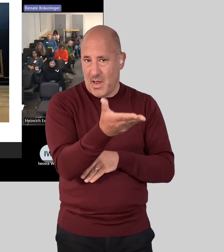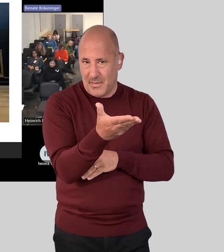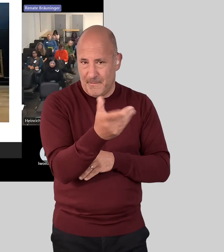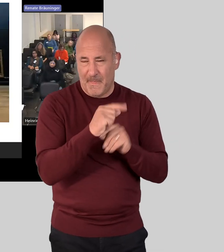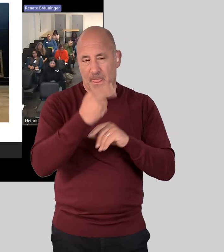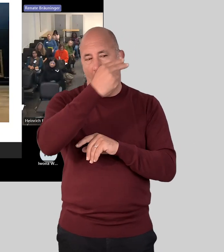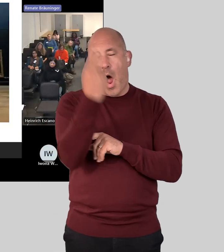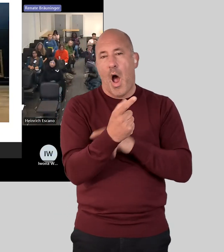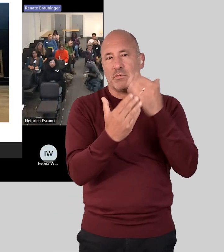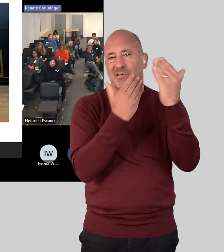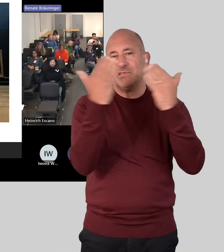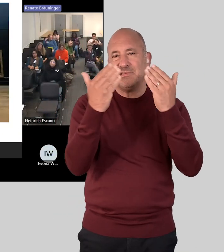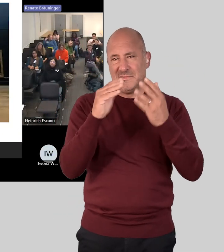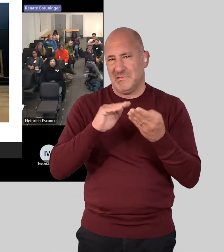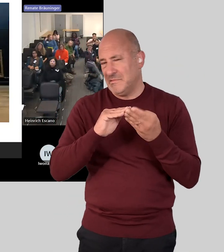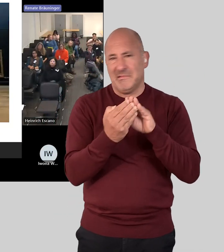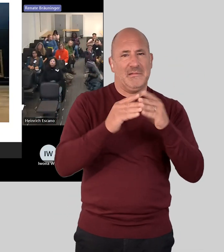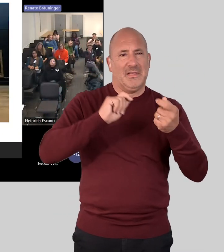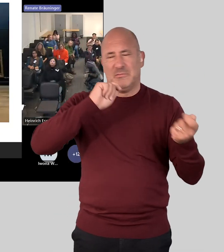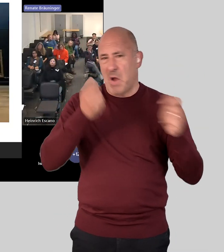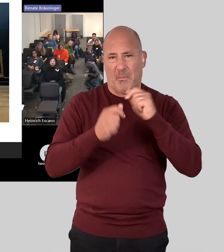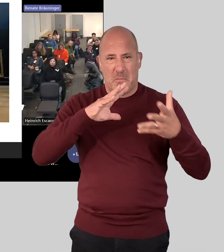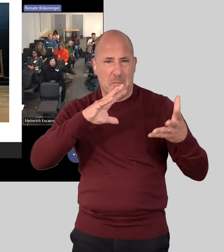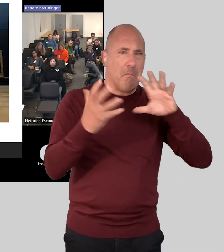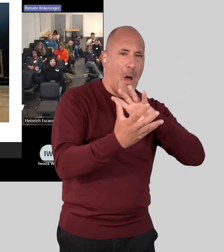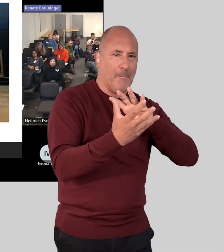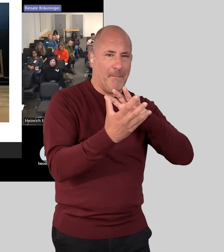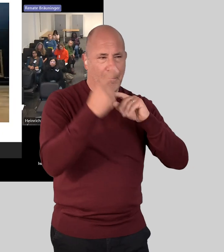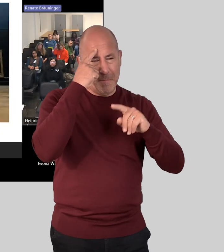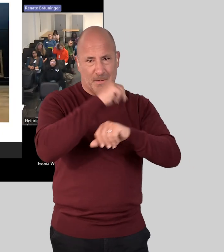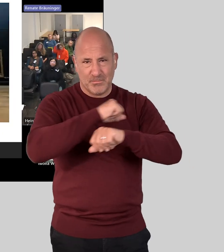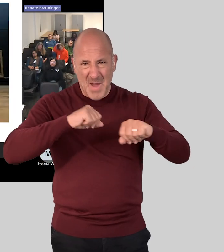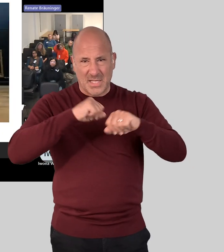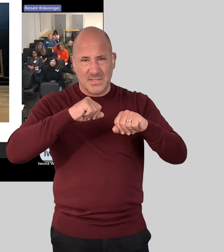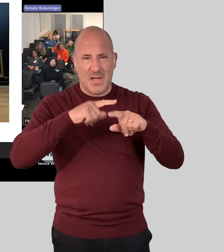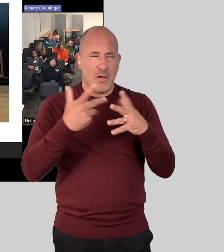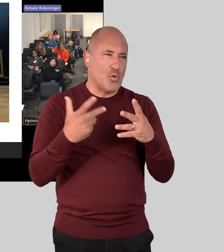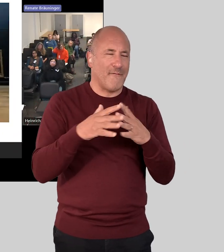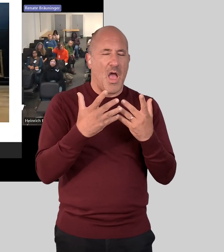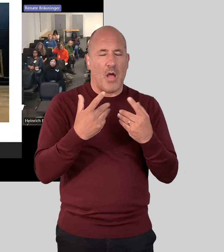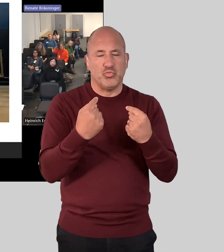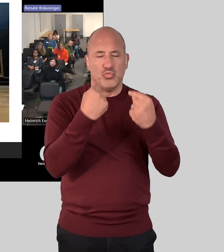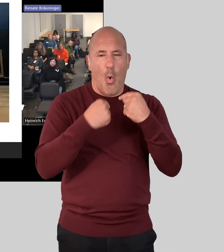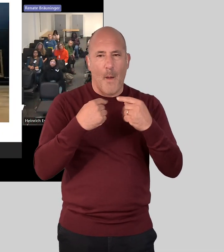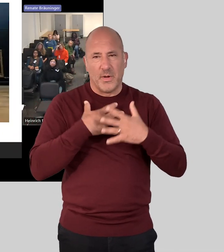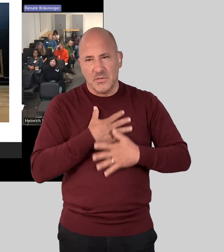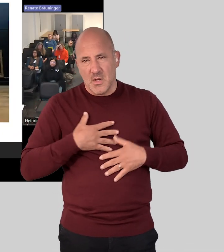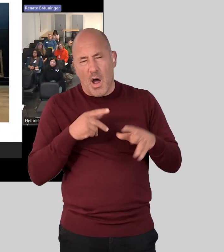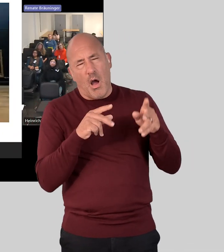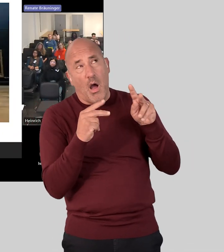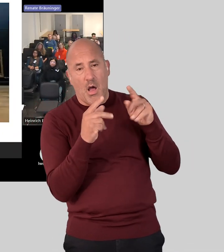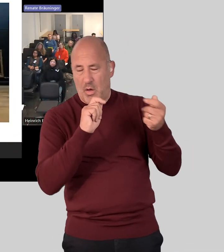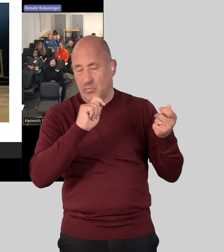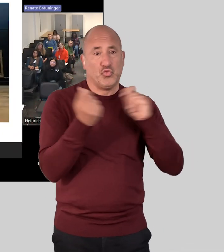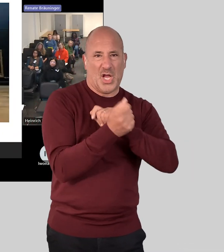performance being framed by the powerful cultural space, meaning the Louvre, and the art it exhibits, they reframe the